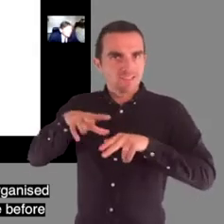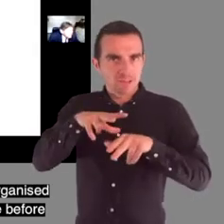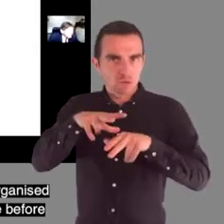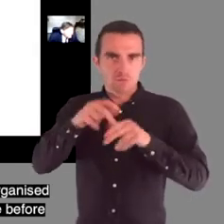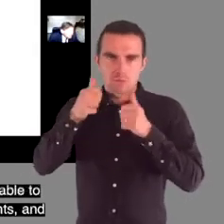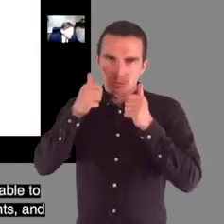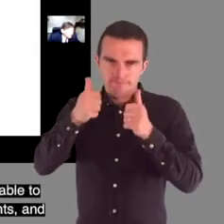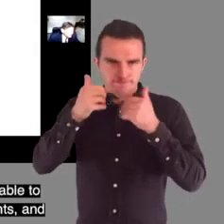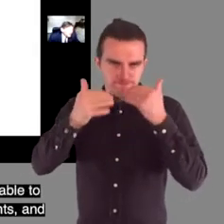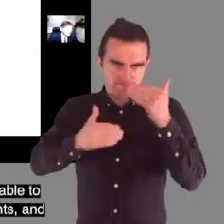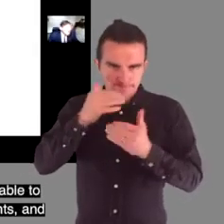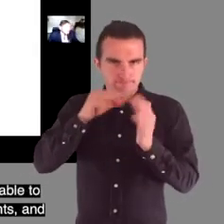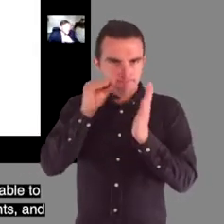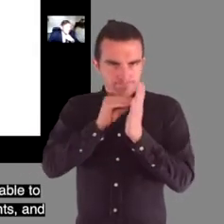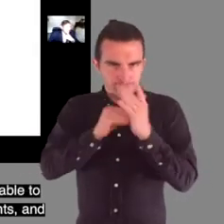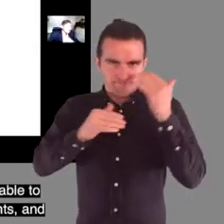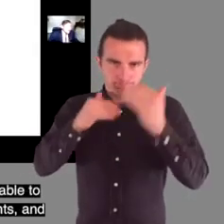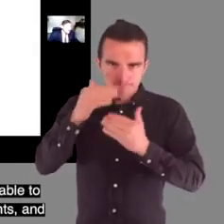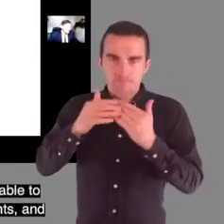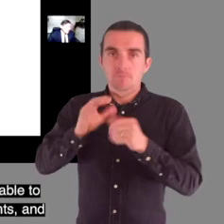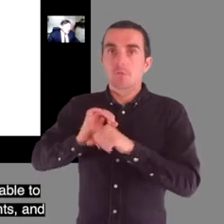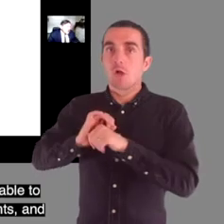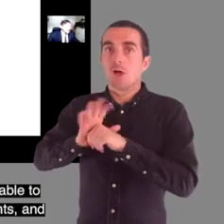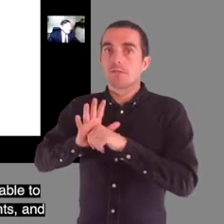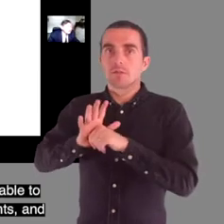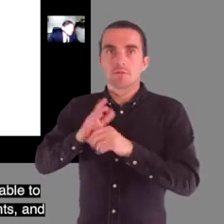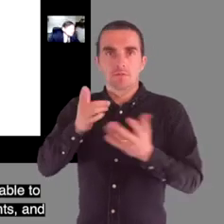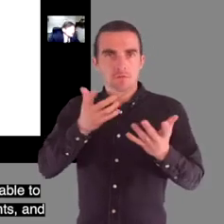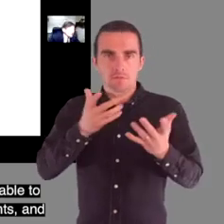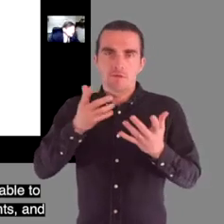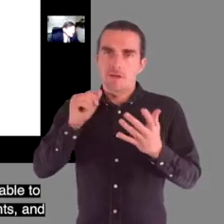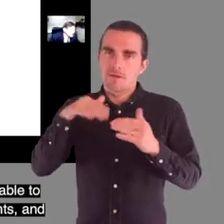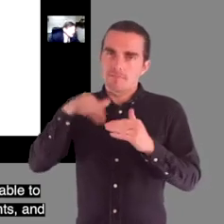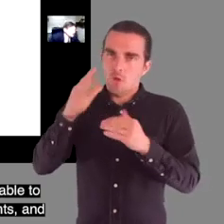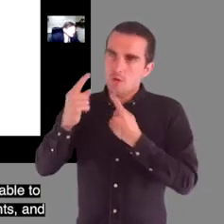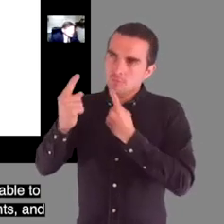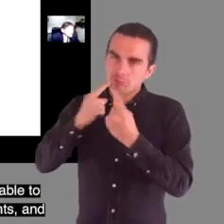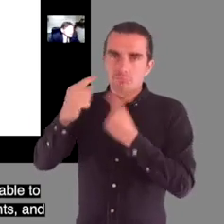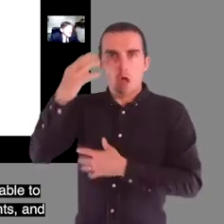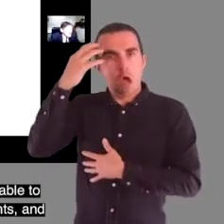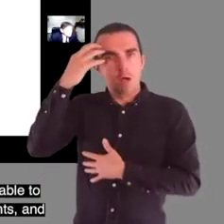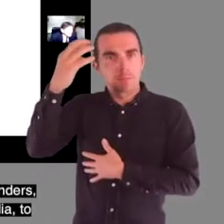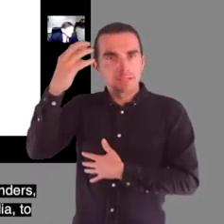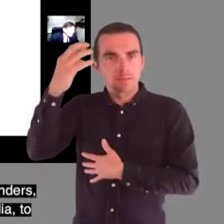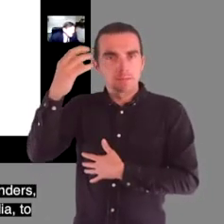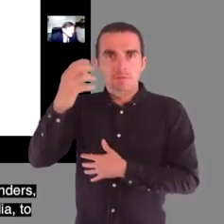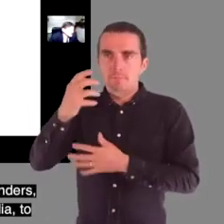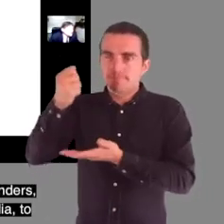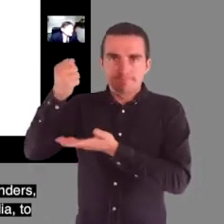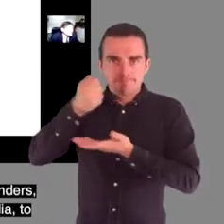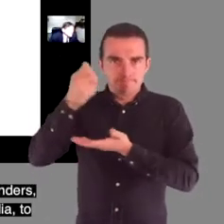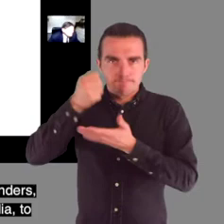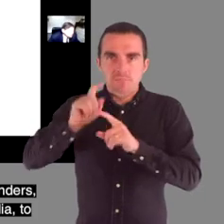in place before COVID. They were much more able to actually interact with governments and to get